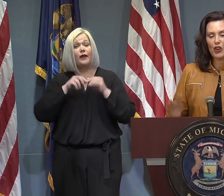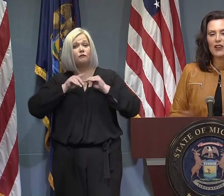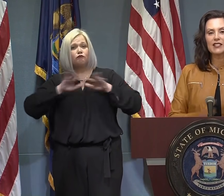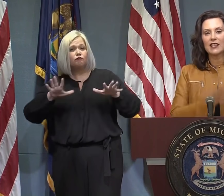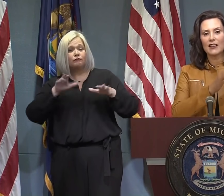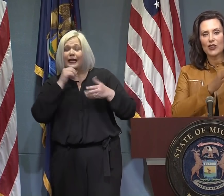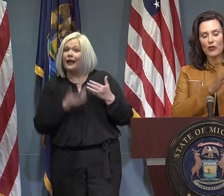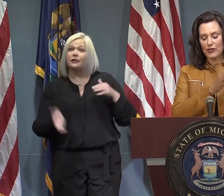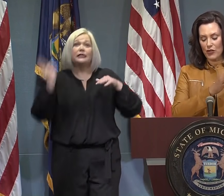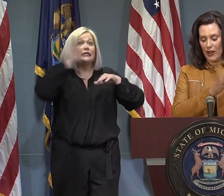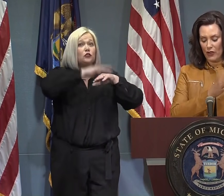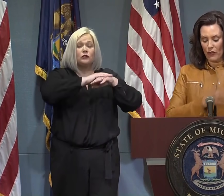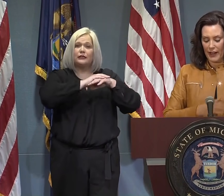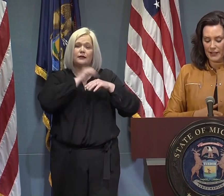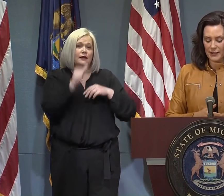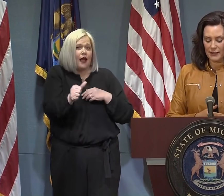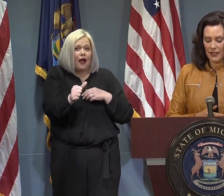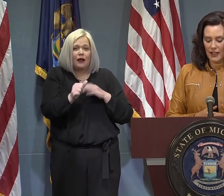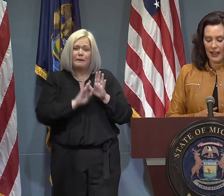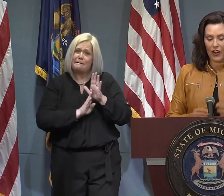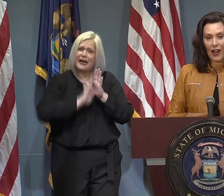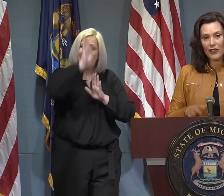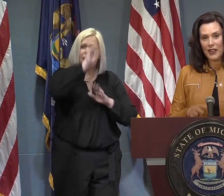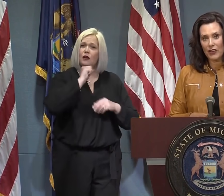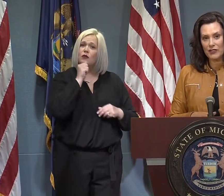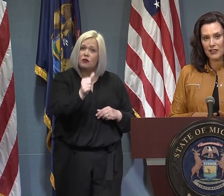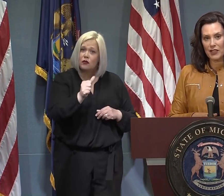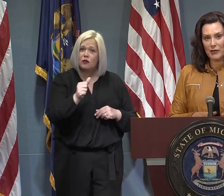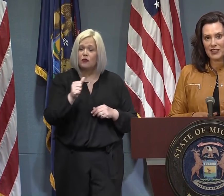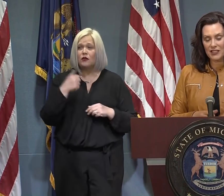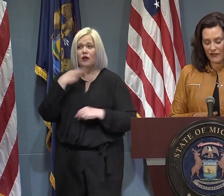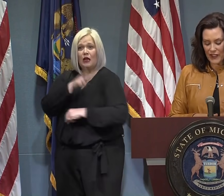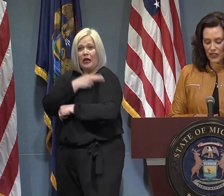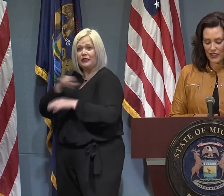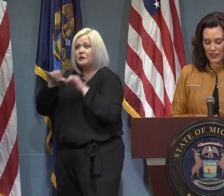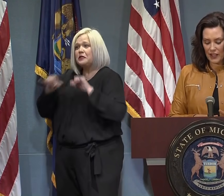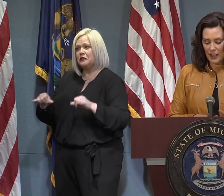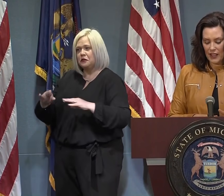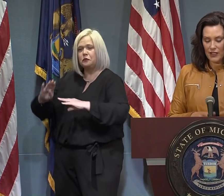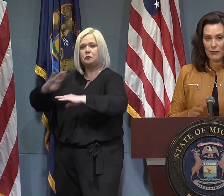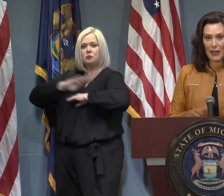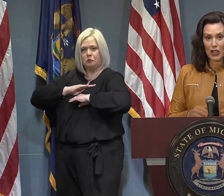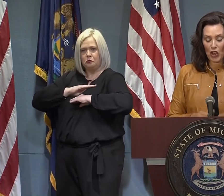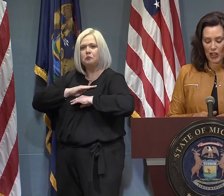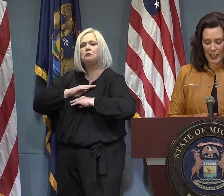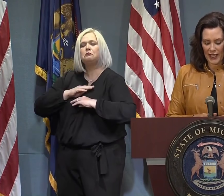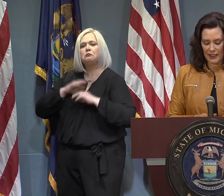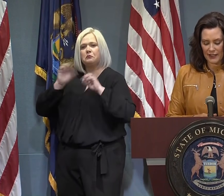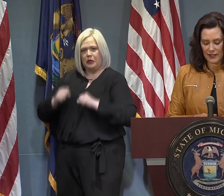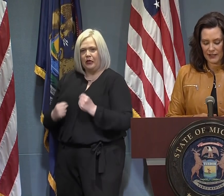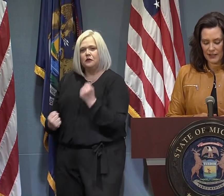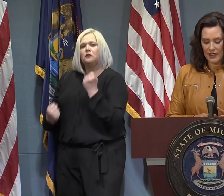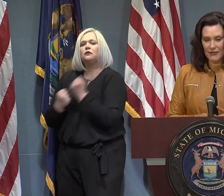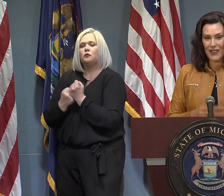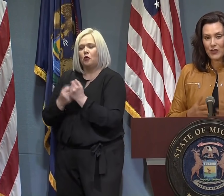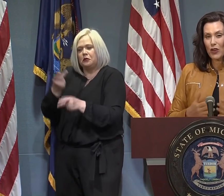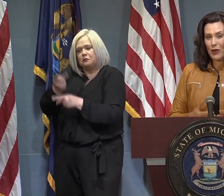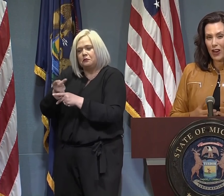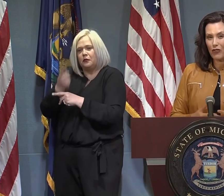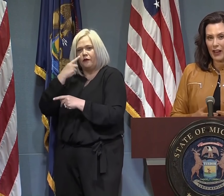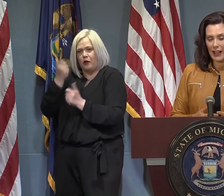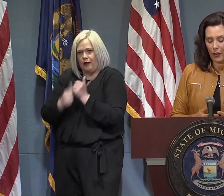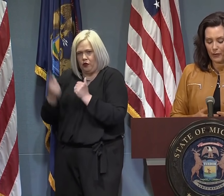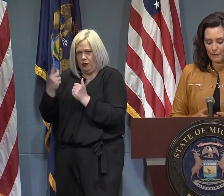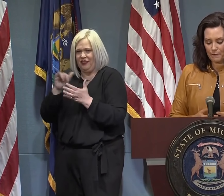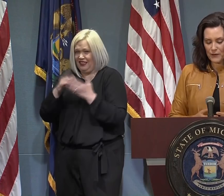not increasing at those great rates, and our healthcare system is sufficient to meet current needs. That's where